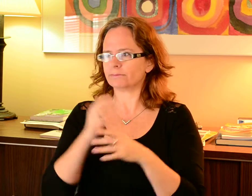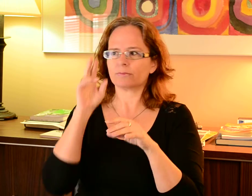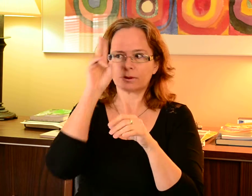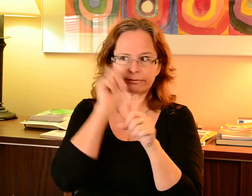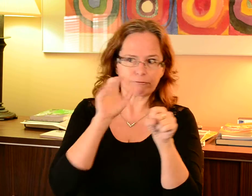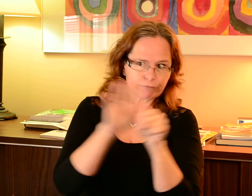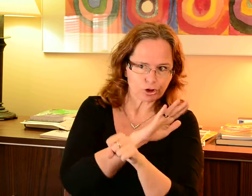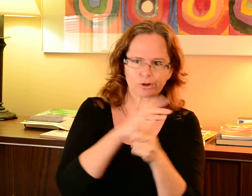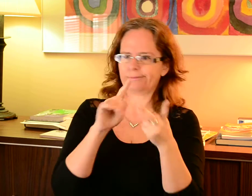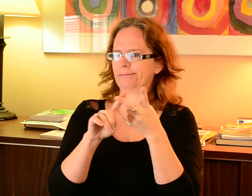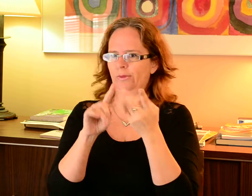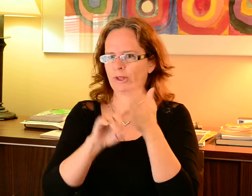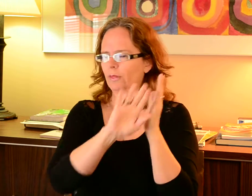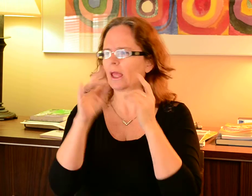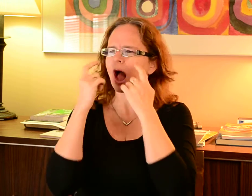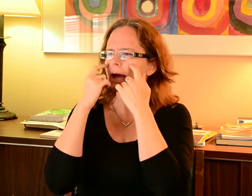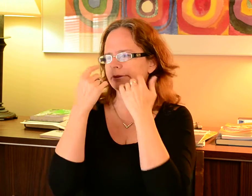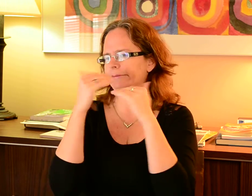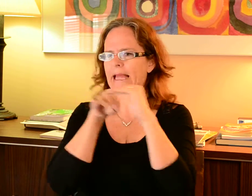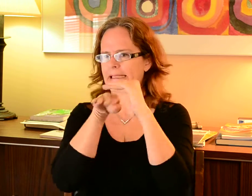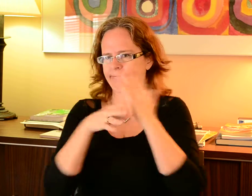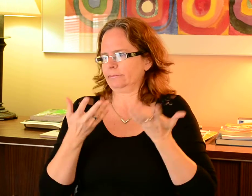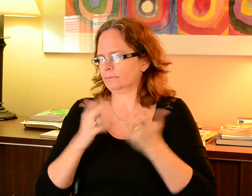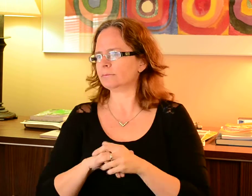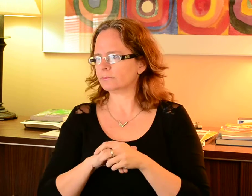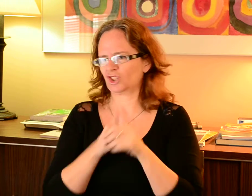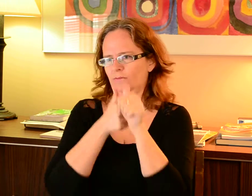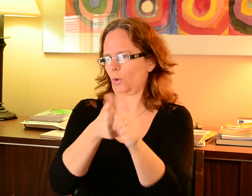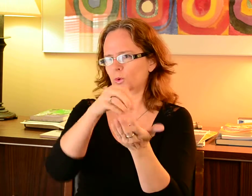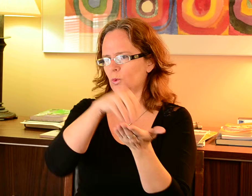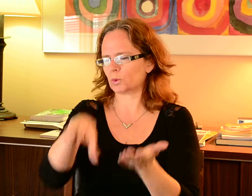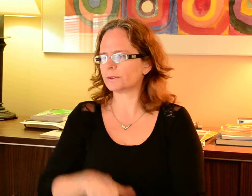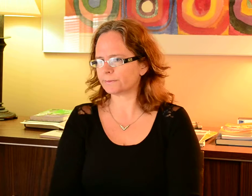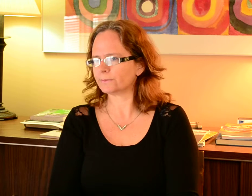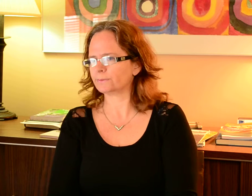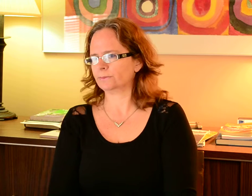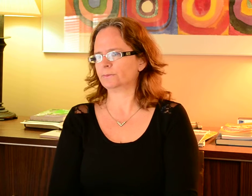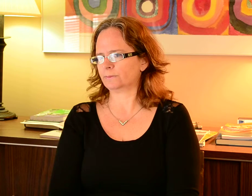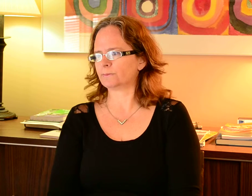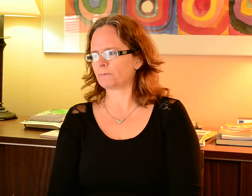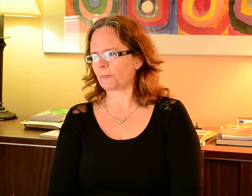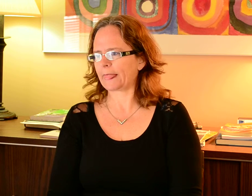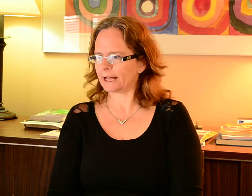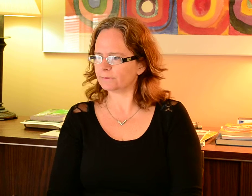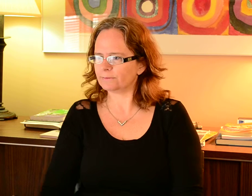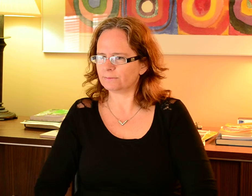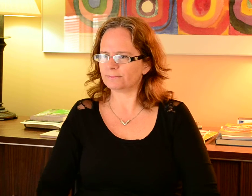require 2 interveners. And there are lots of different eye conditions that relate to the students. So it depends if the student has ushers,